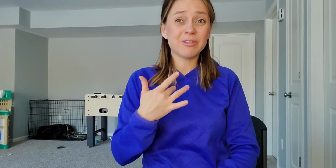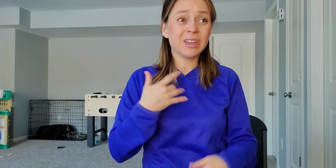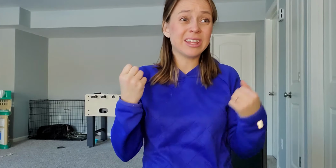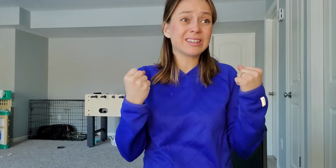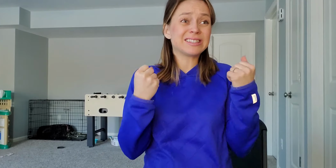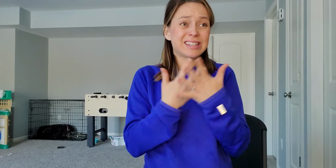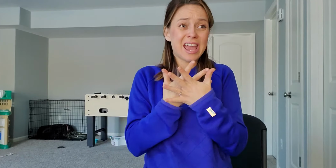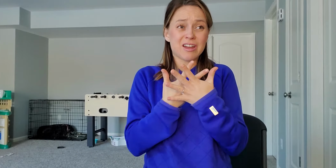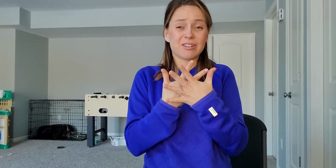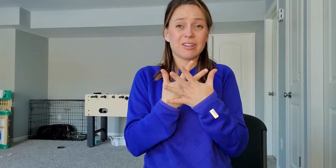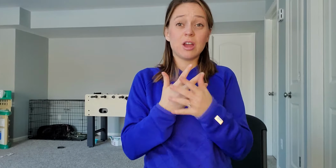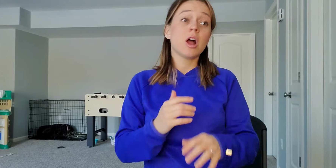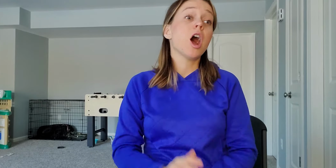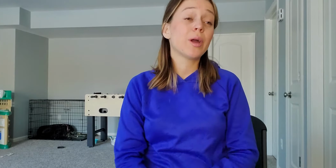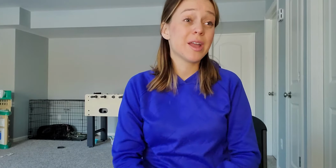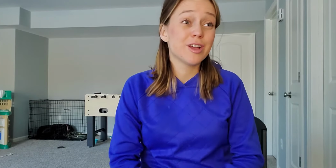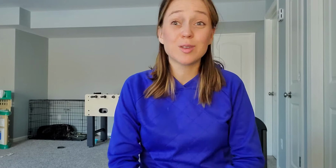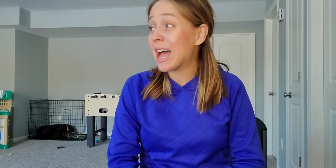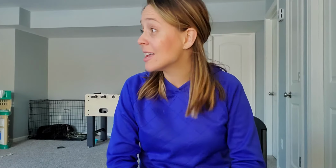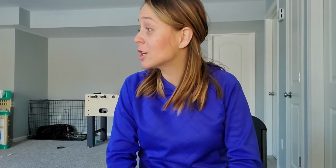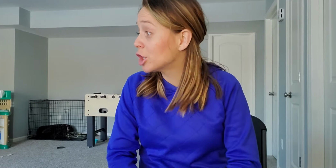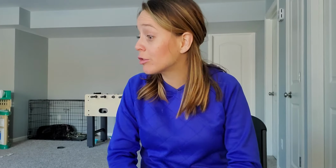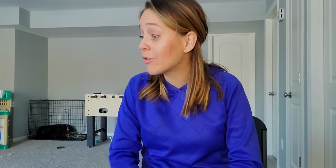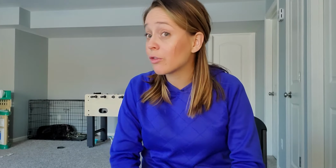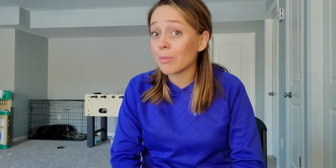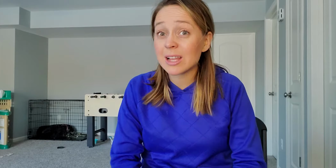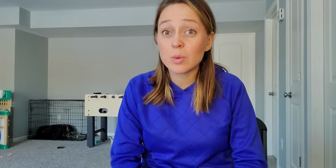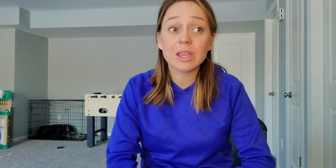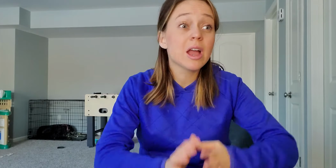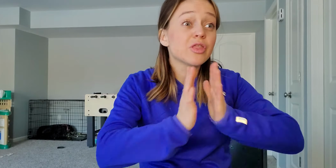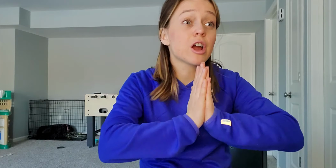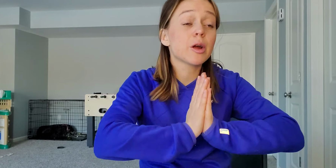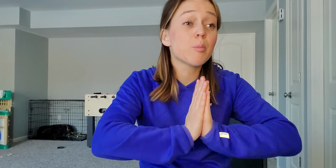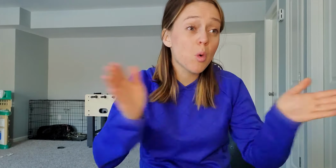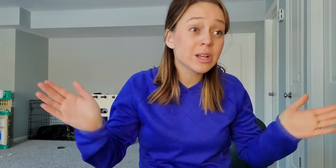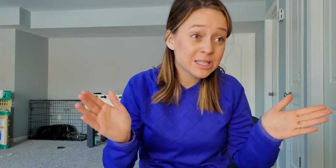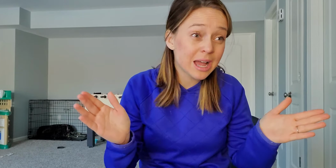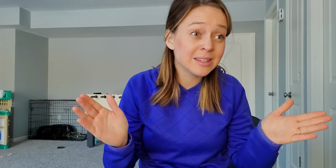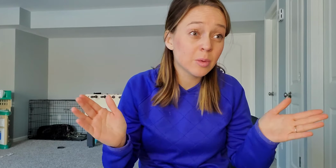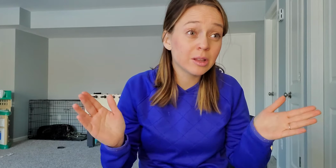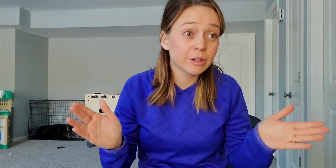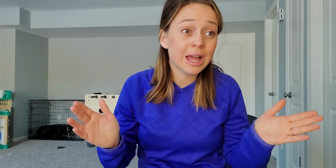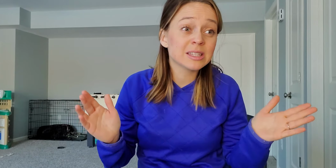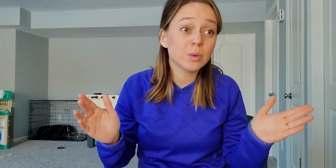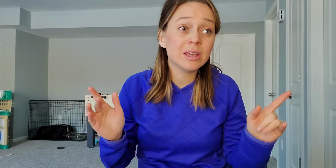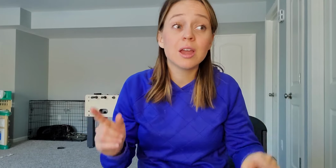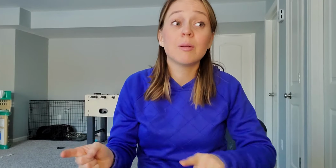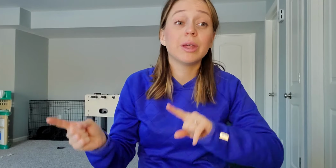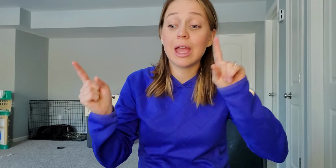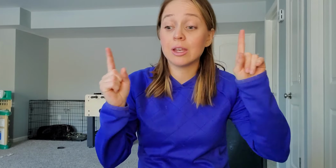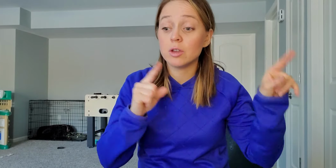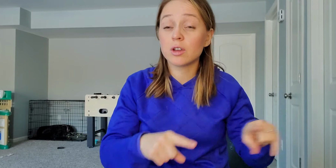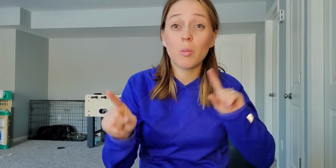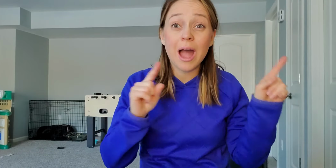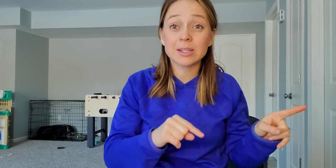feeling scared. Okay, so that is a good review from last week. There are more signs that we learned last week. But again, you can go back to the